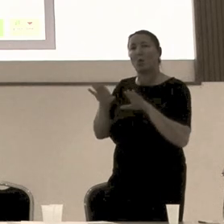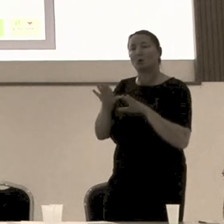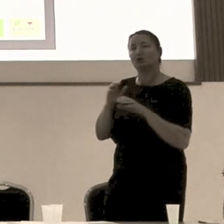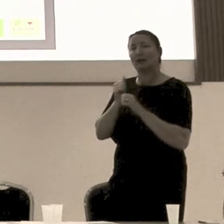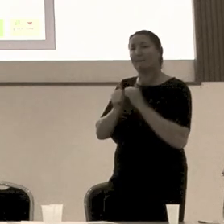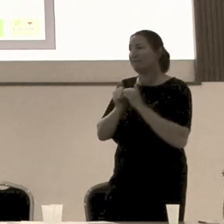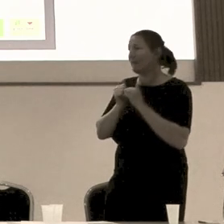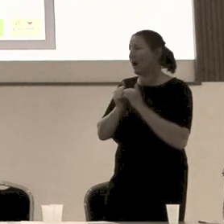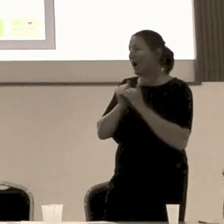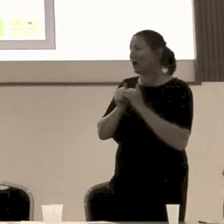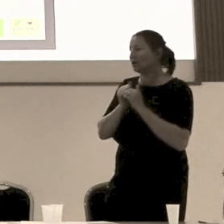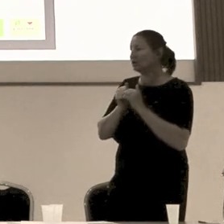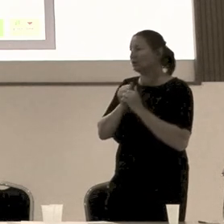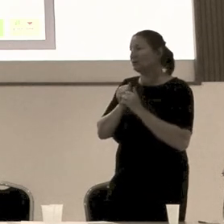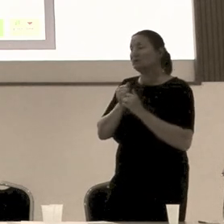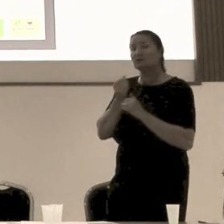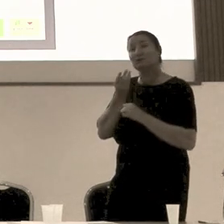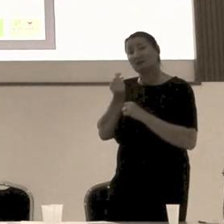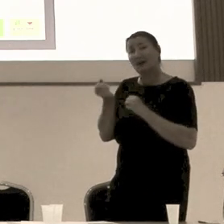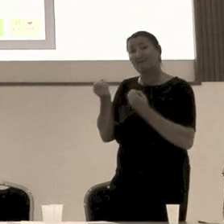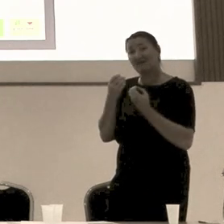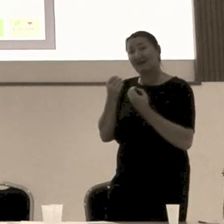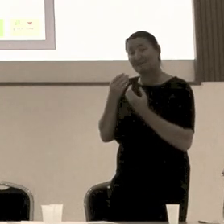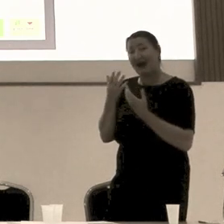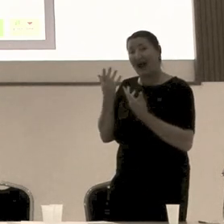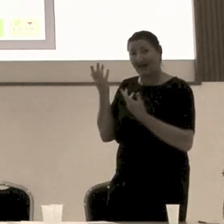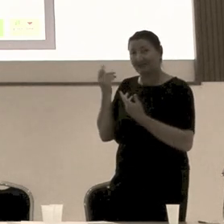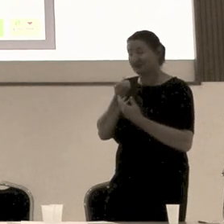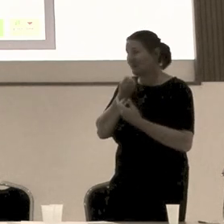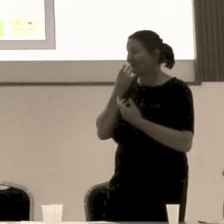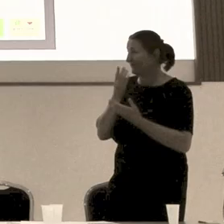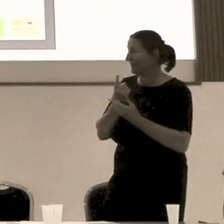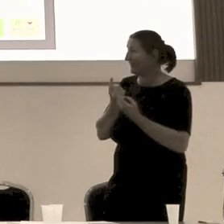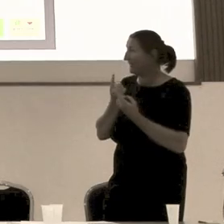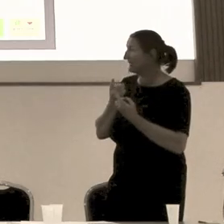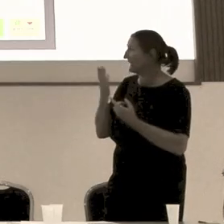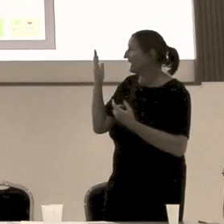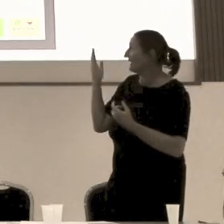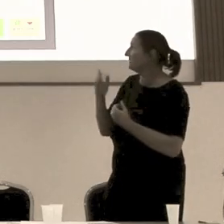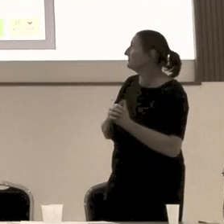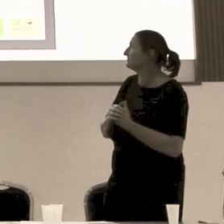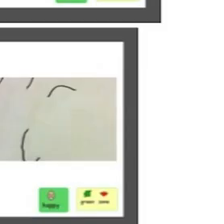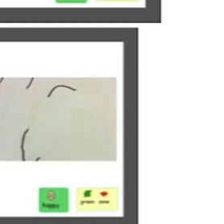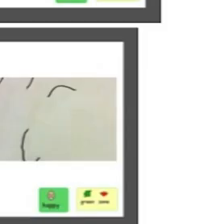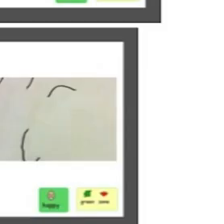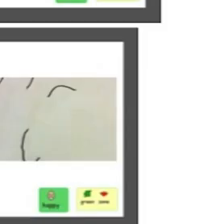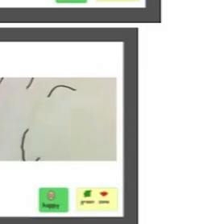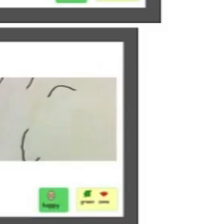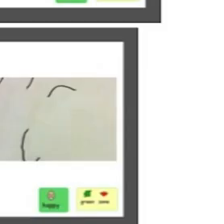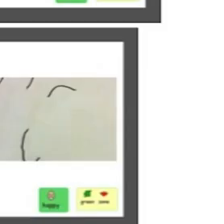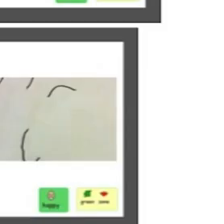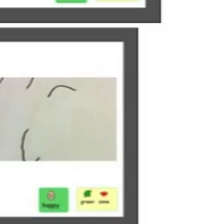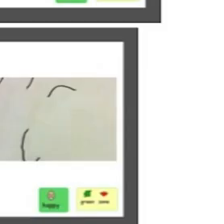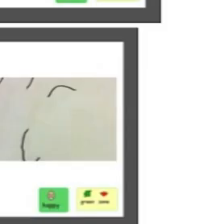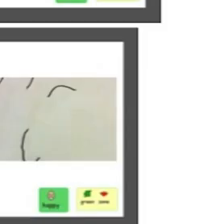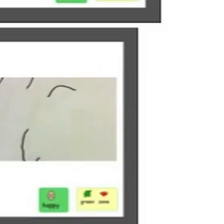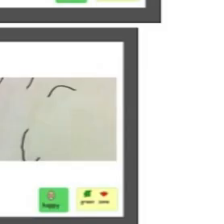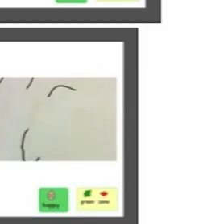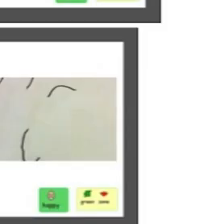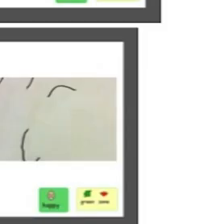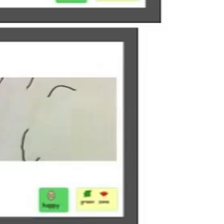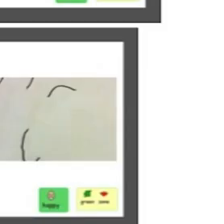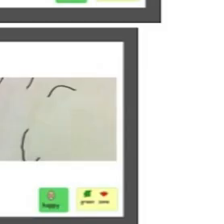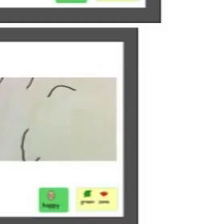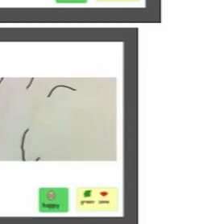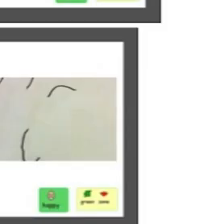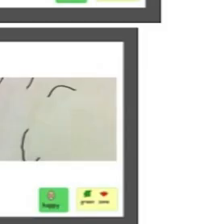get a huge take-up, but we've got some good things here that we're going to share. So these are from Ickberg Special School